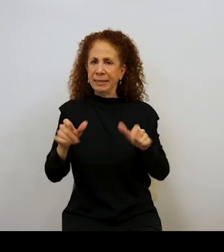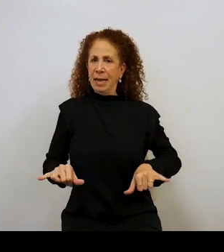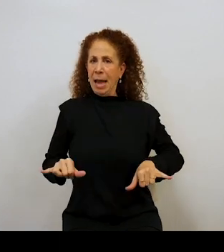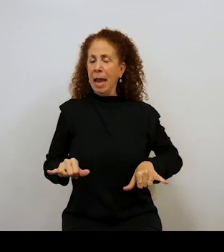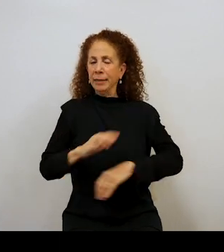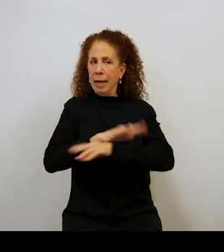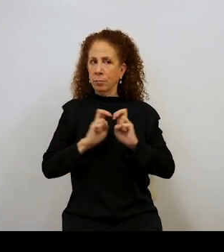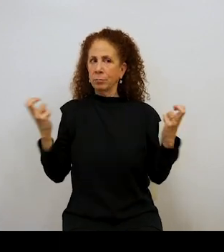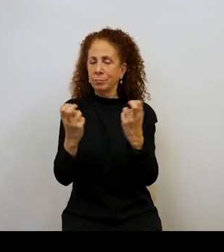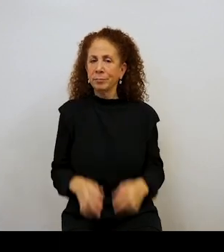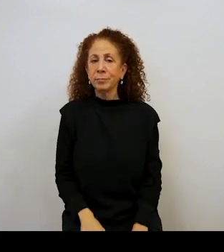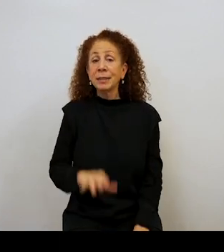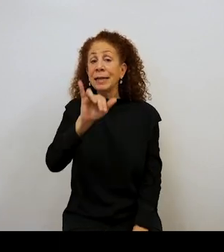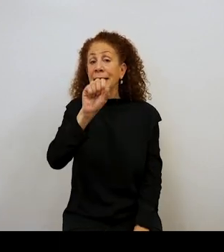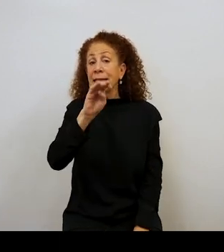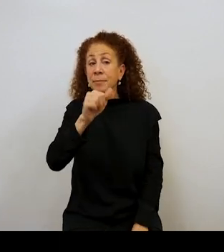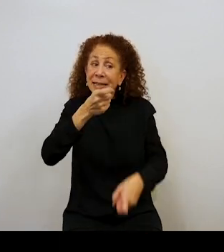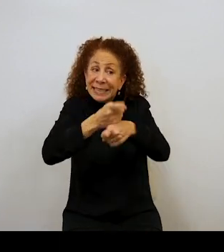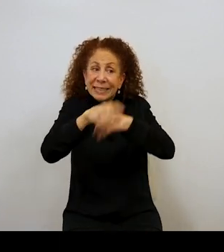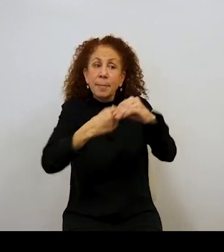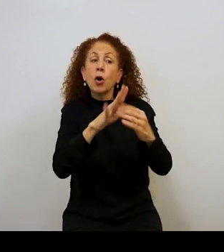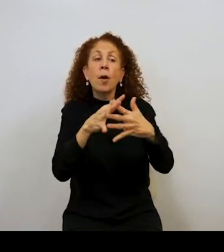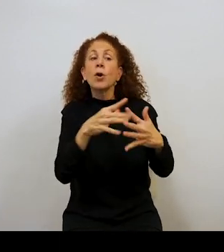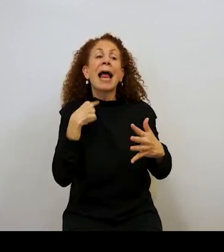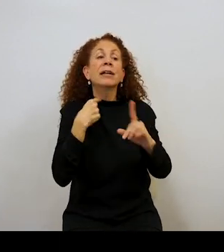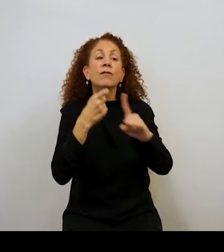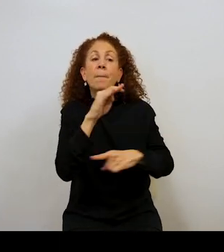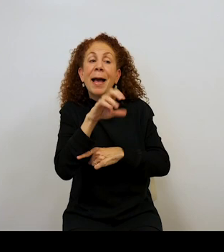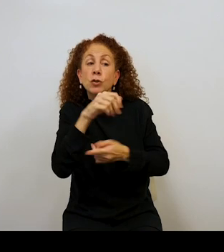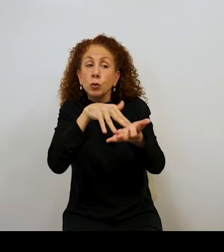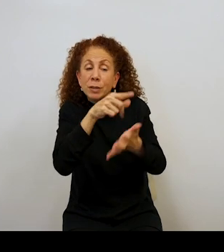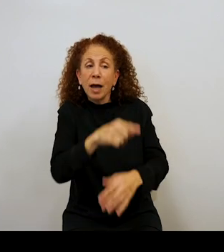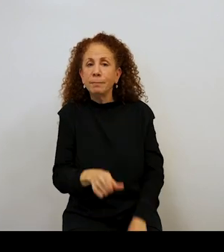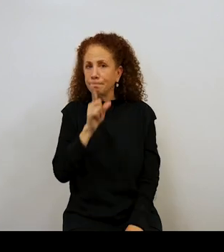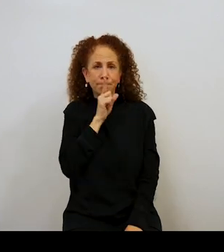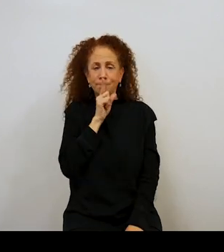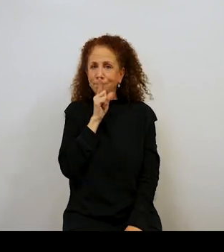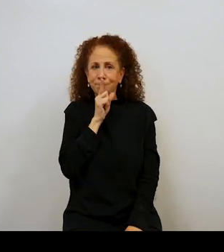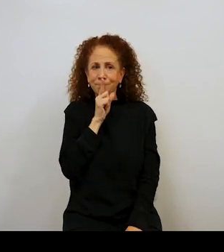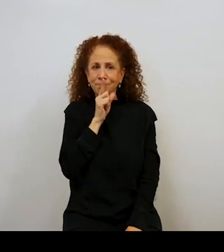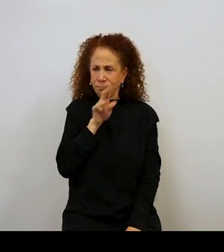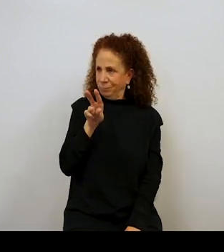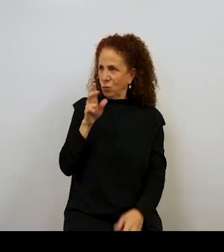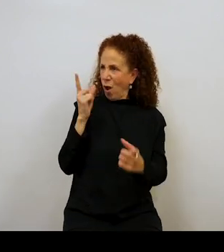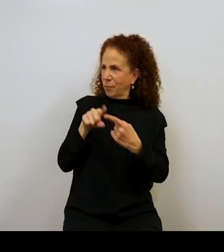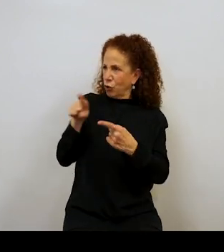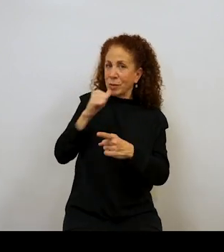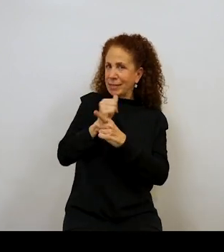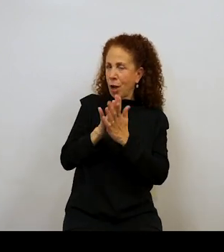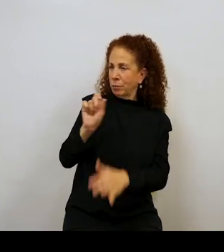table, teased Isma about the American accent she would acquire in Massachusetts. "What's happened to you?" Anika